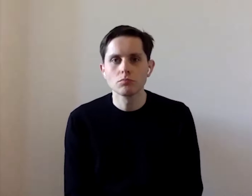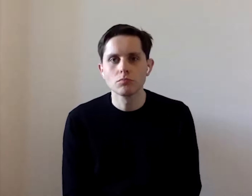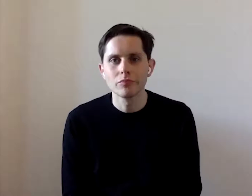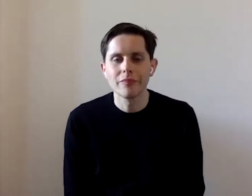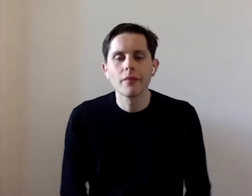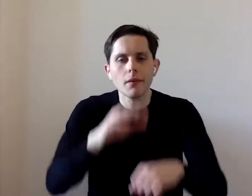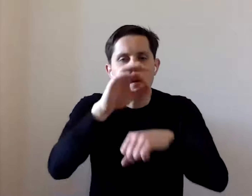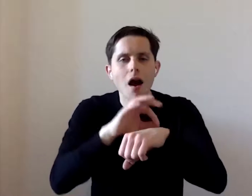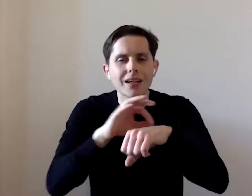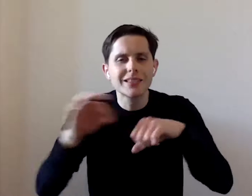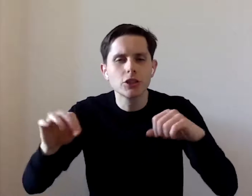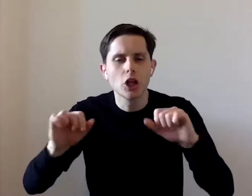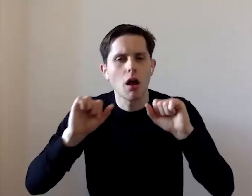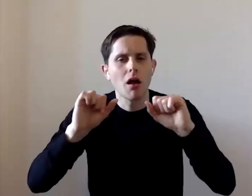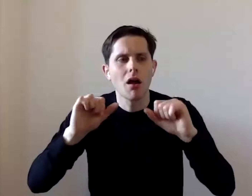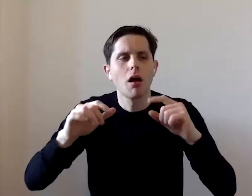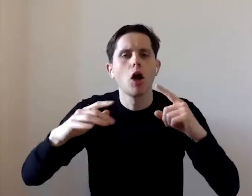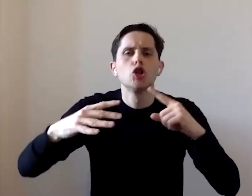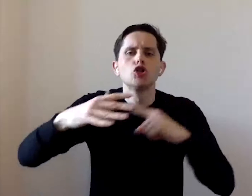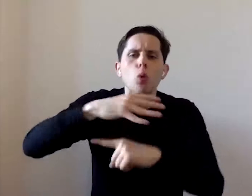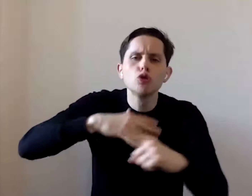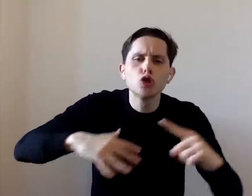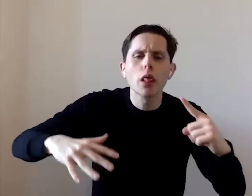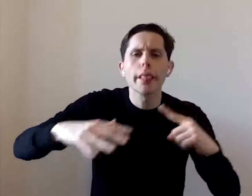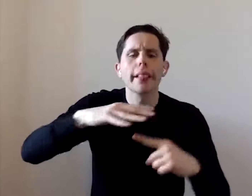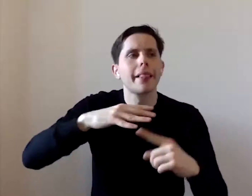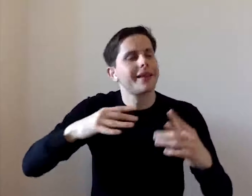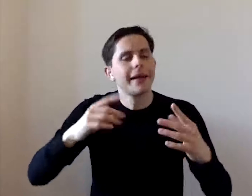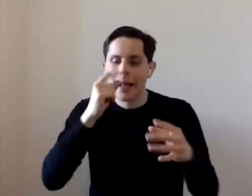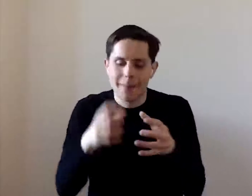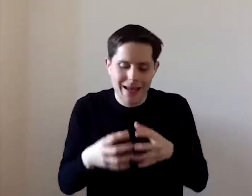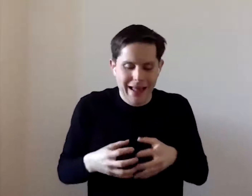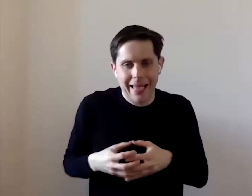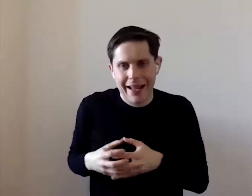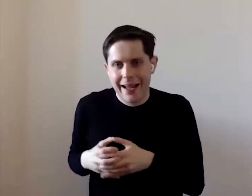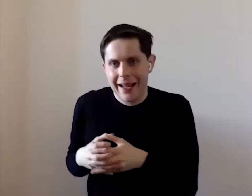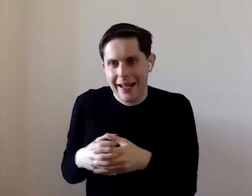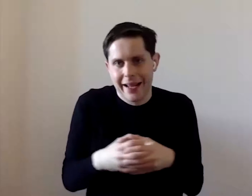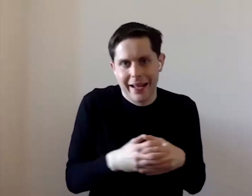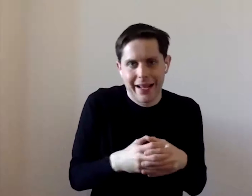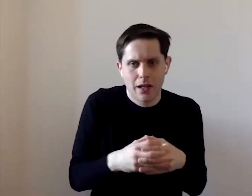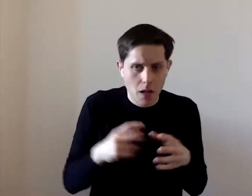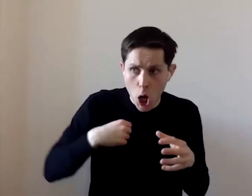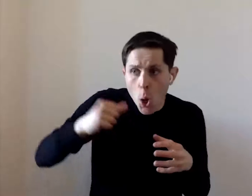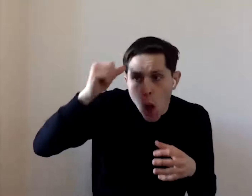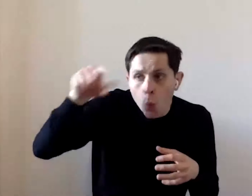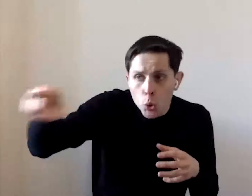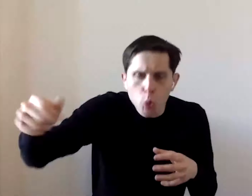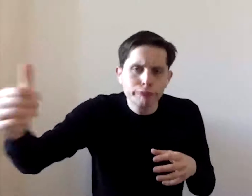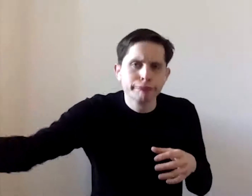I mean, architecture as a discipline is a very social, sometimes cliquey thing, where if